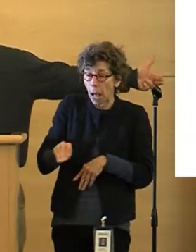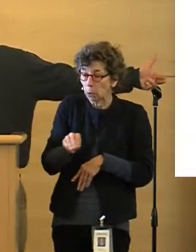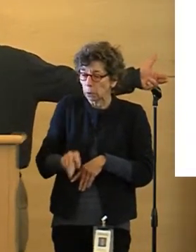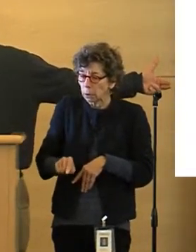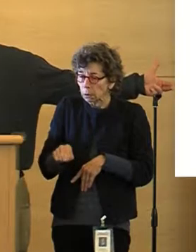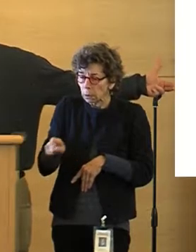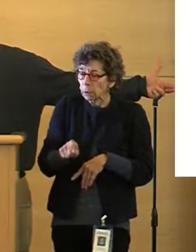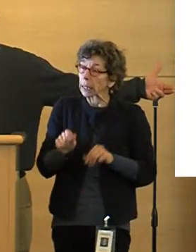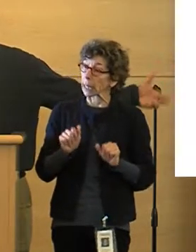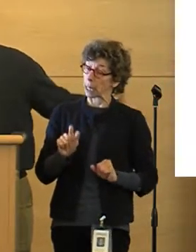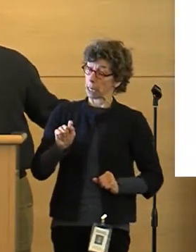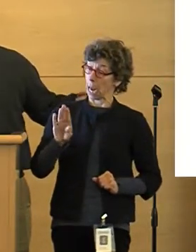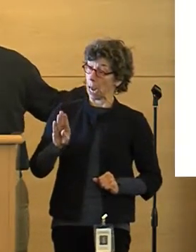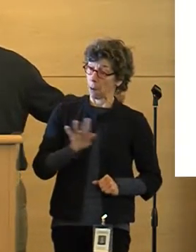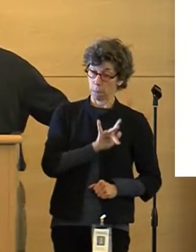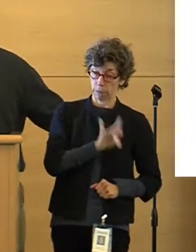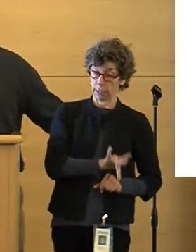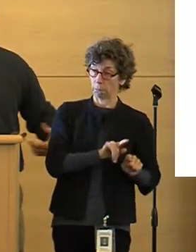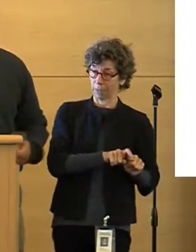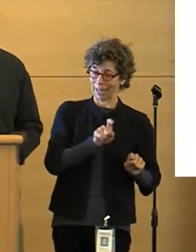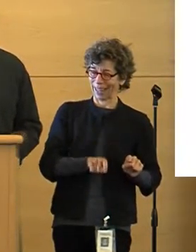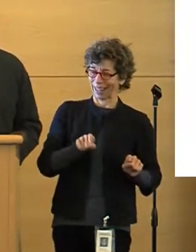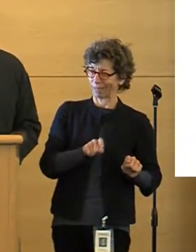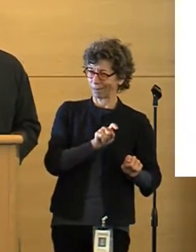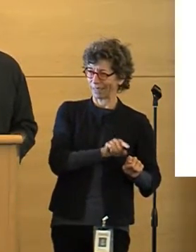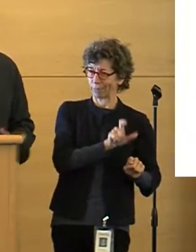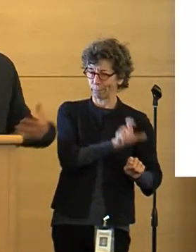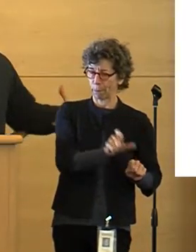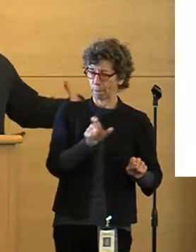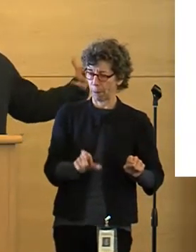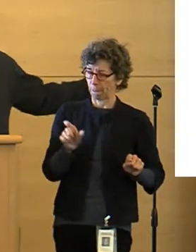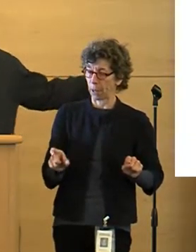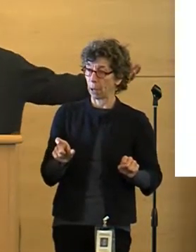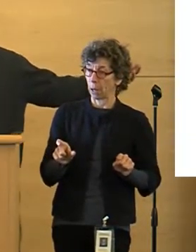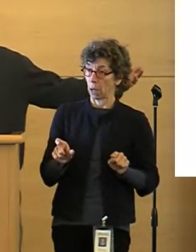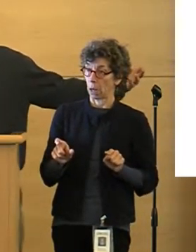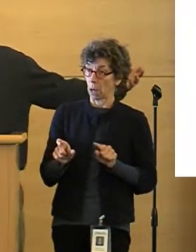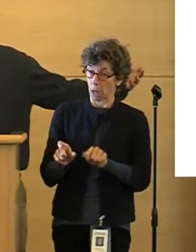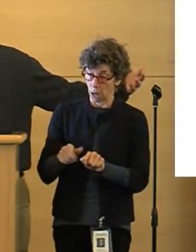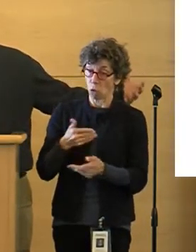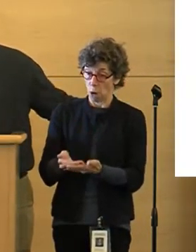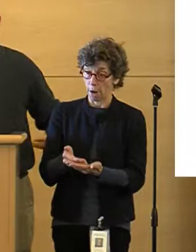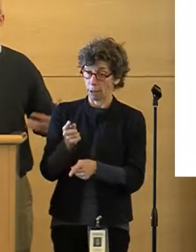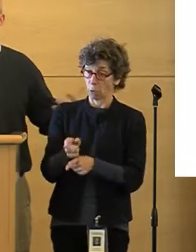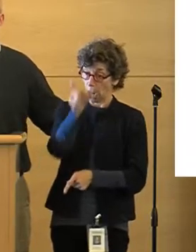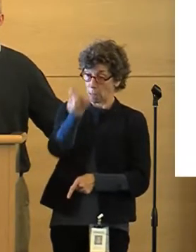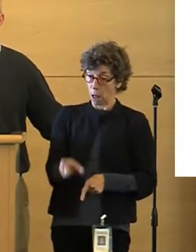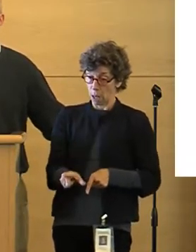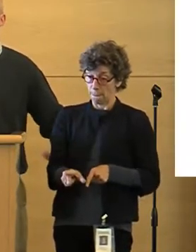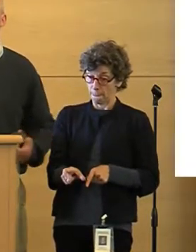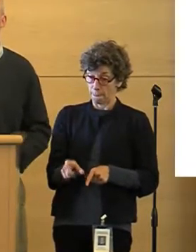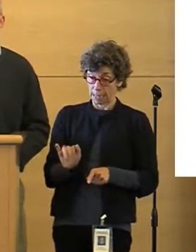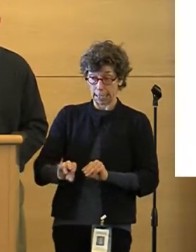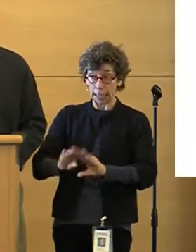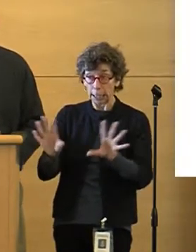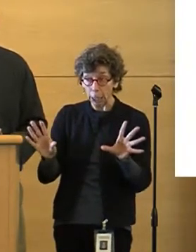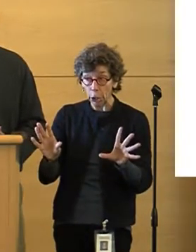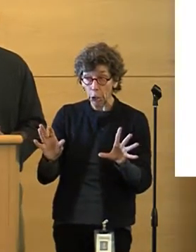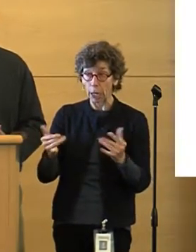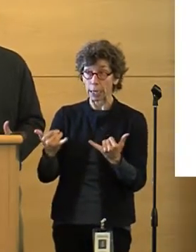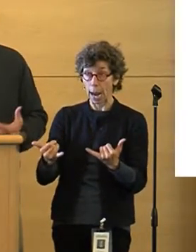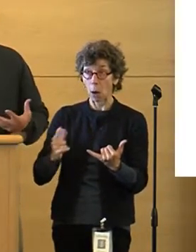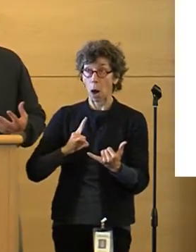your question here. So a mouse user with eyesight would just click in that spot and would be able to type. But what if